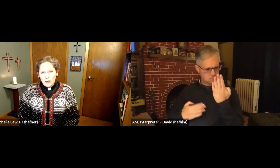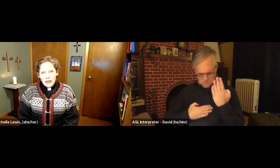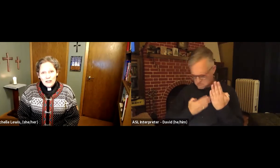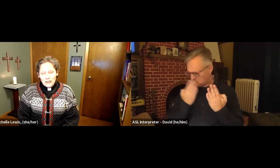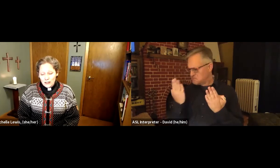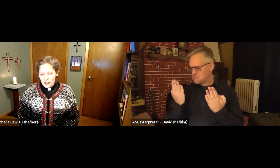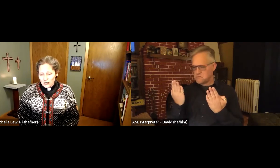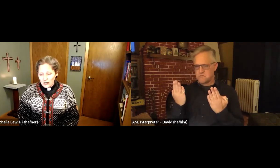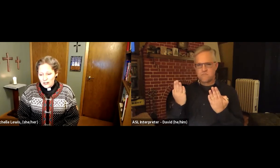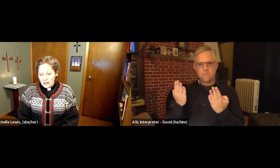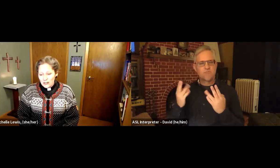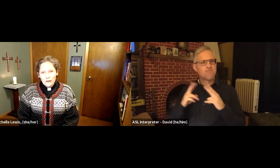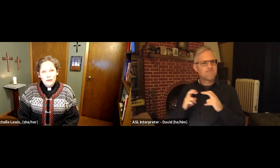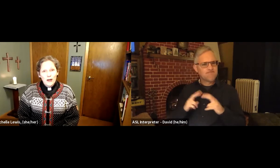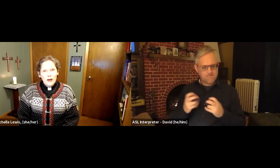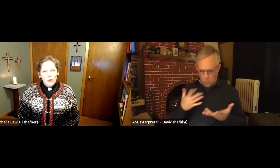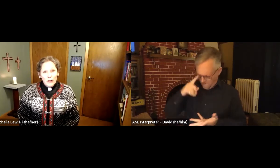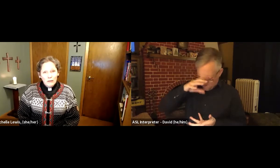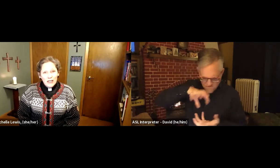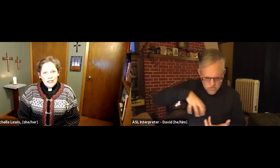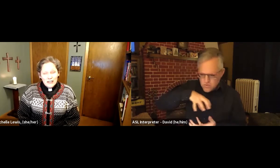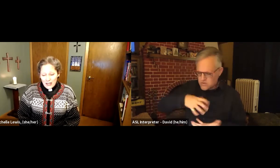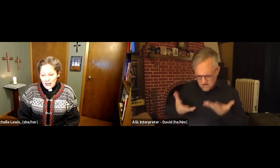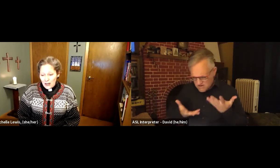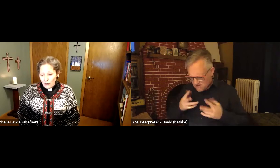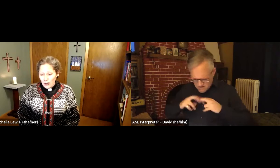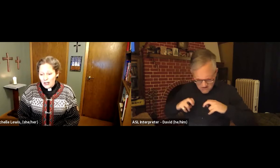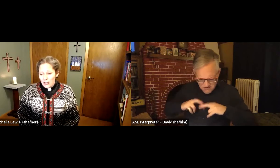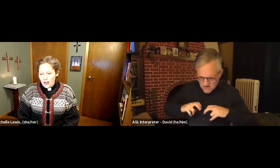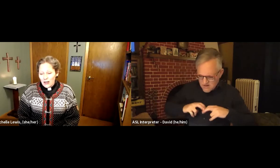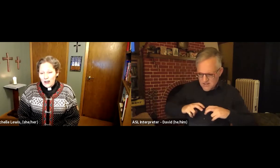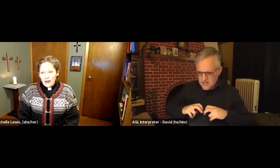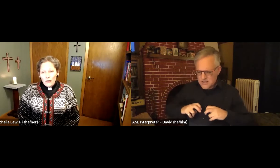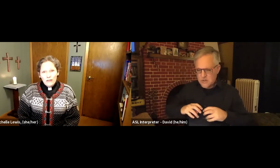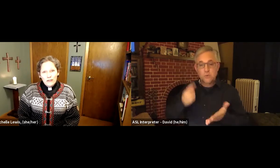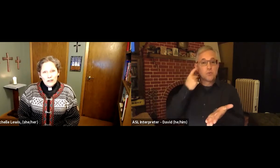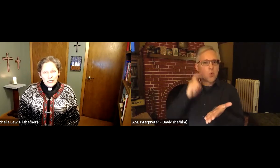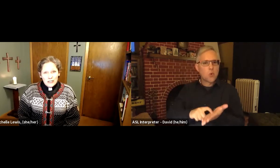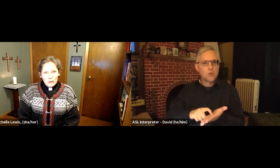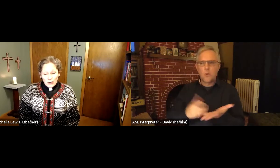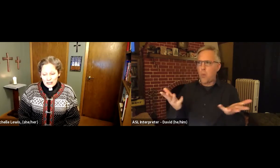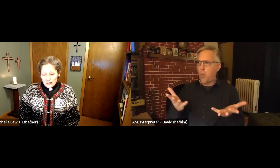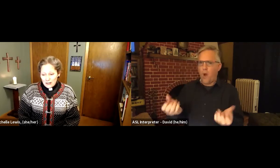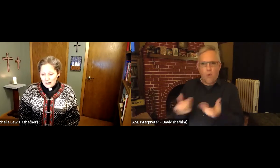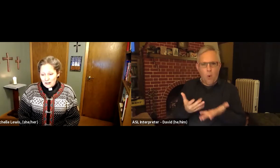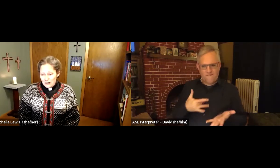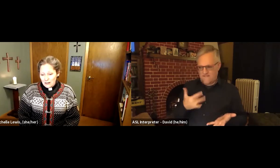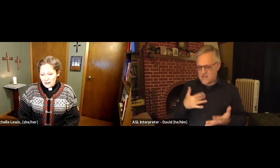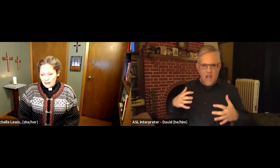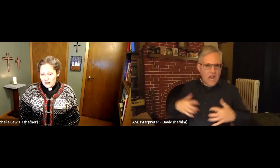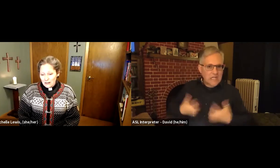to pay attention to what makes us angry or feel disappointed,